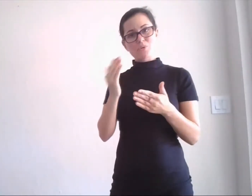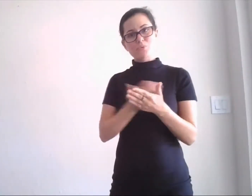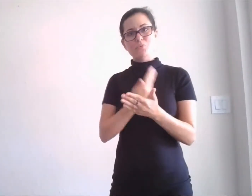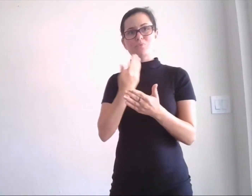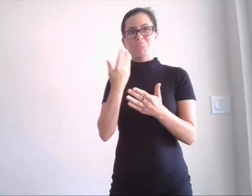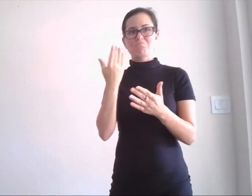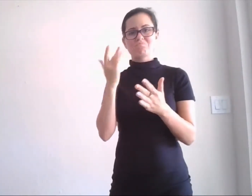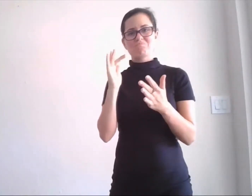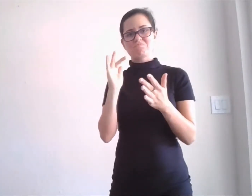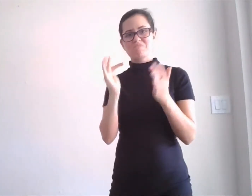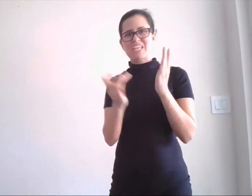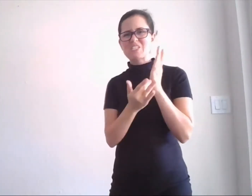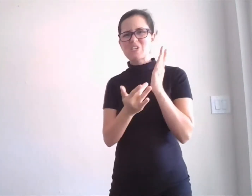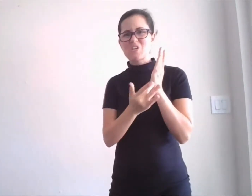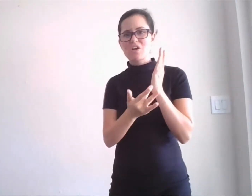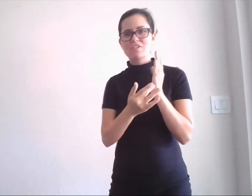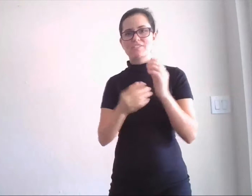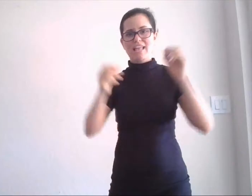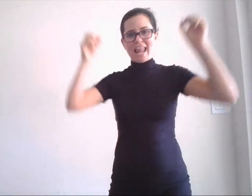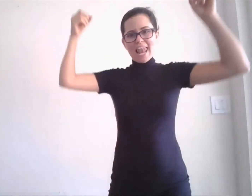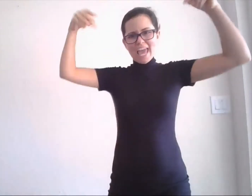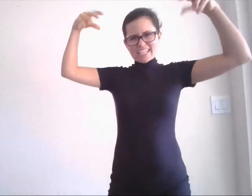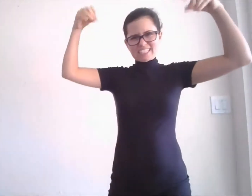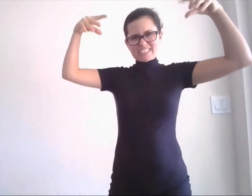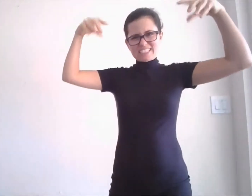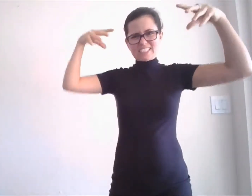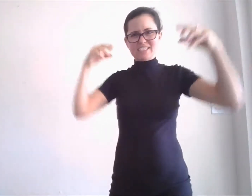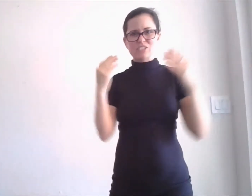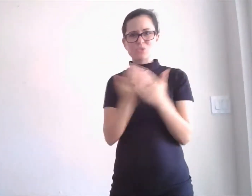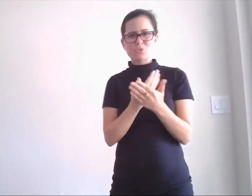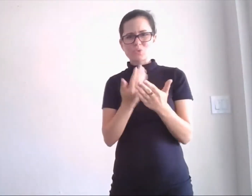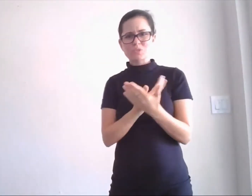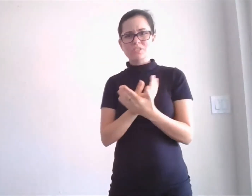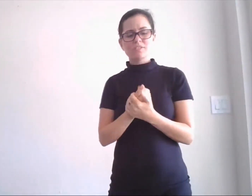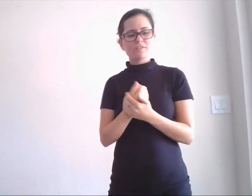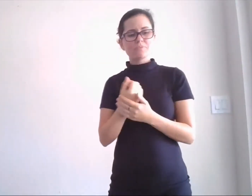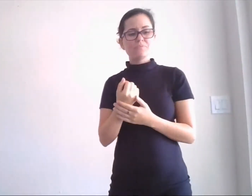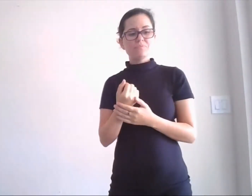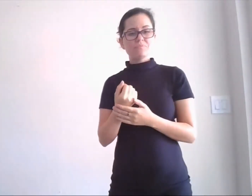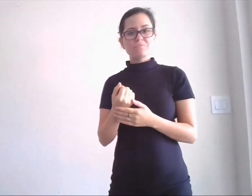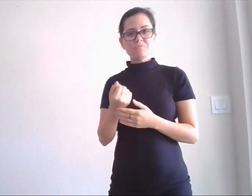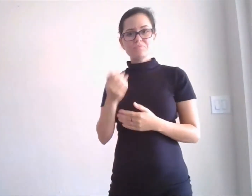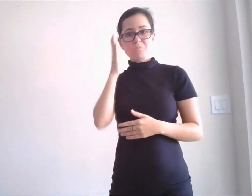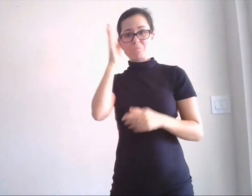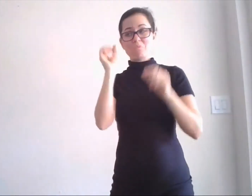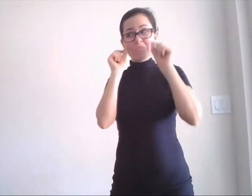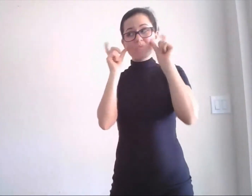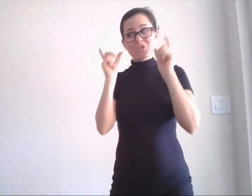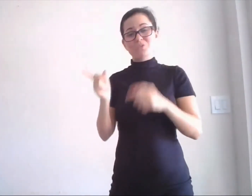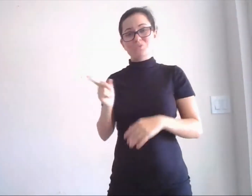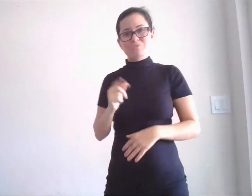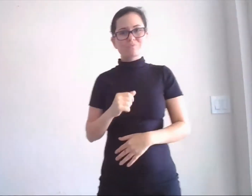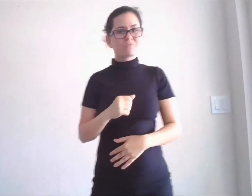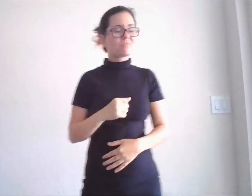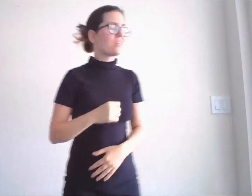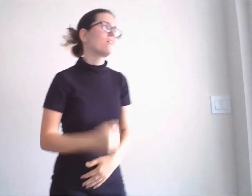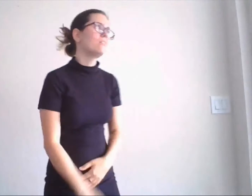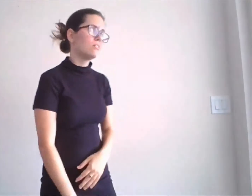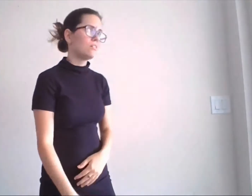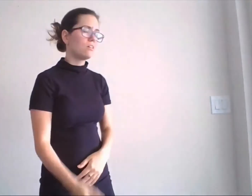need to fast from your light situation. Is on lock. It is not quite. I haven't catered what's going to happen. I haven't